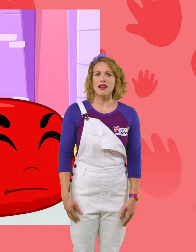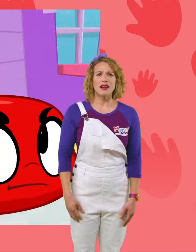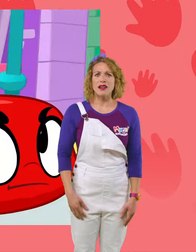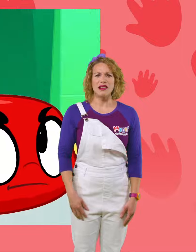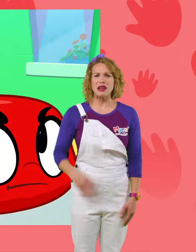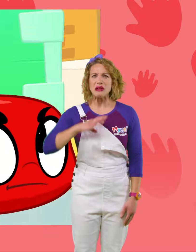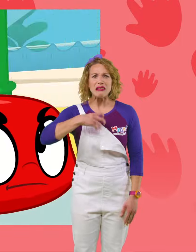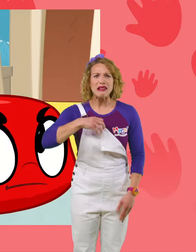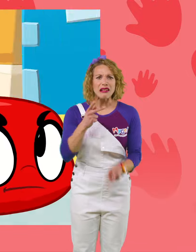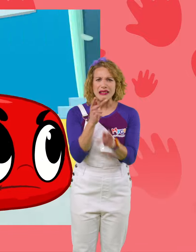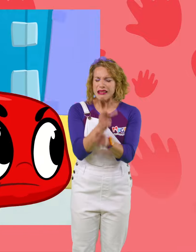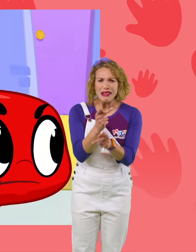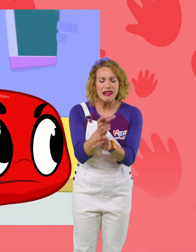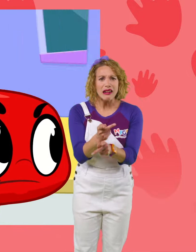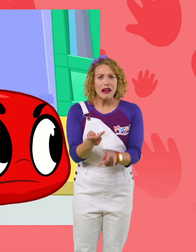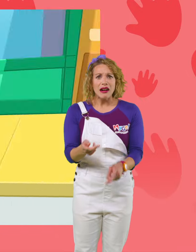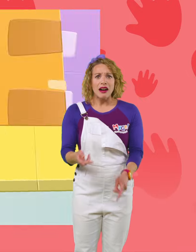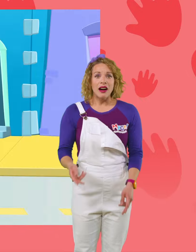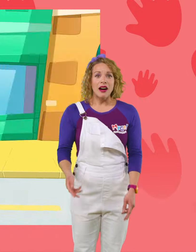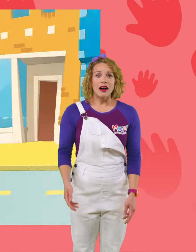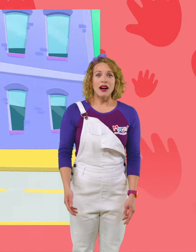Huh? Morphle, look out!